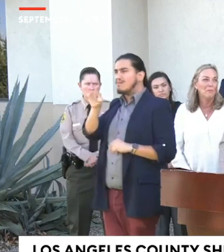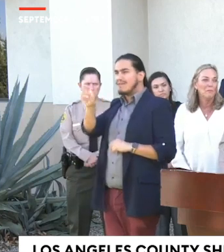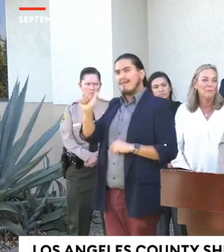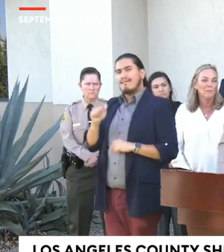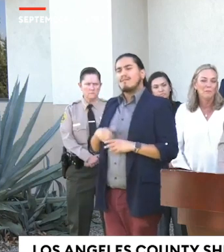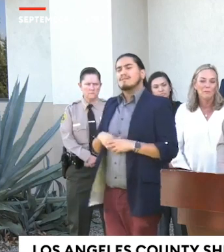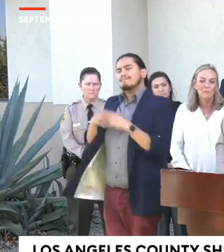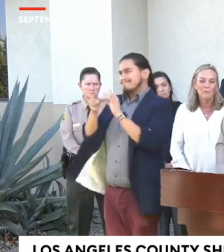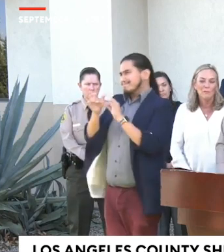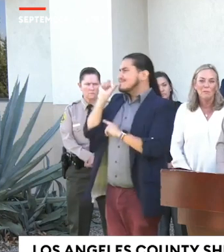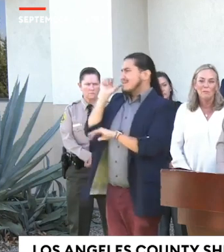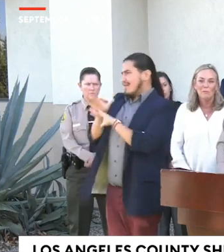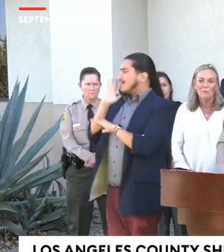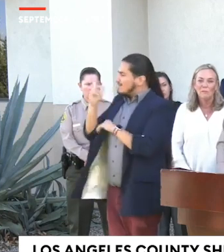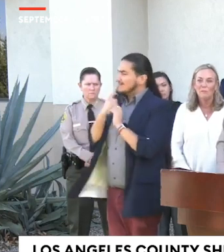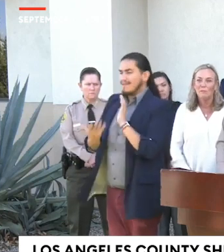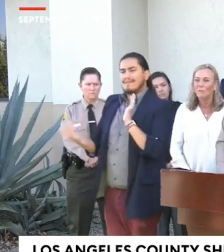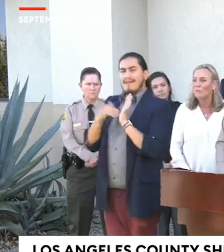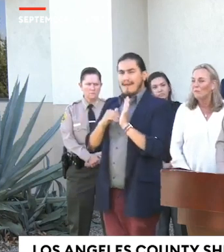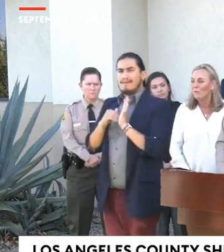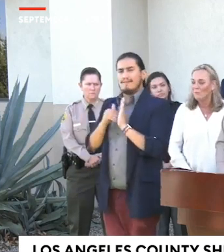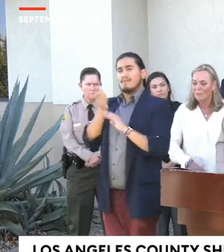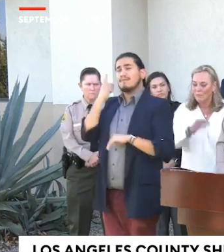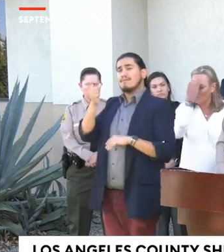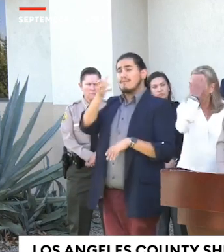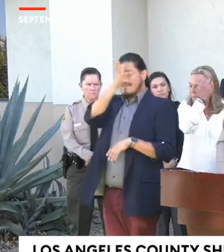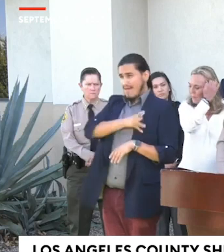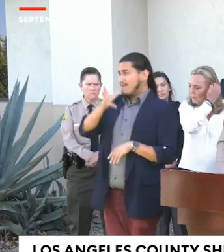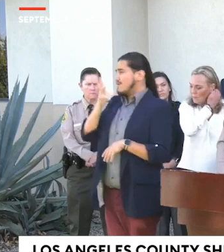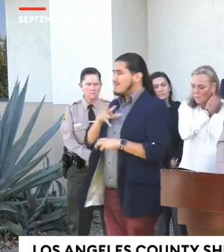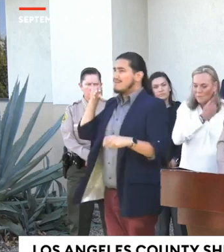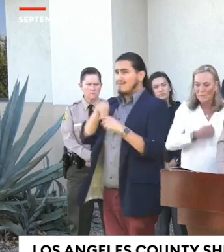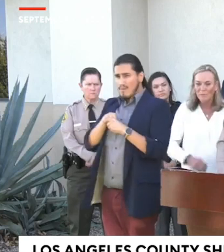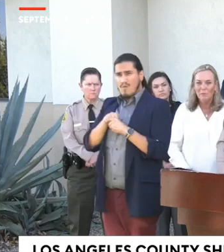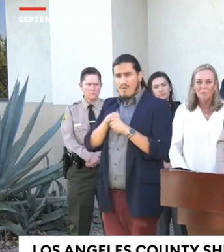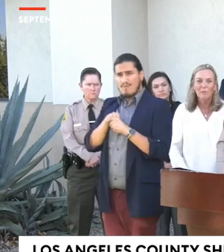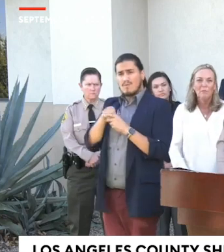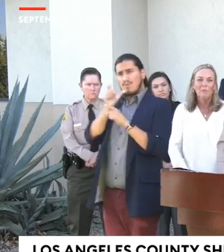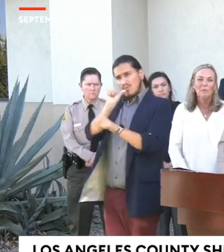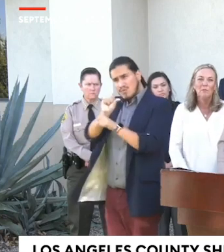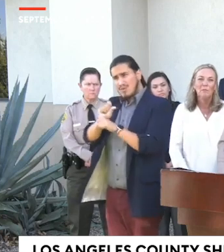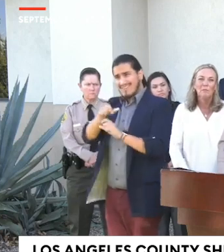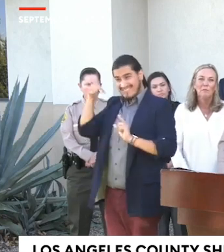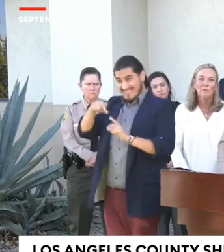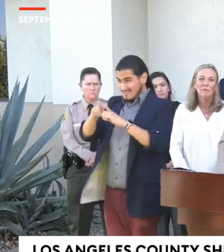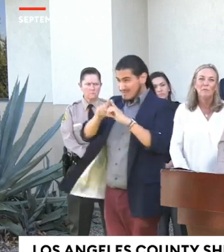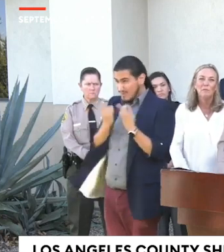I said this last night and I'm going to repeat it. The men and women who work in this